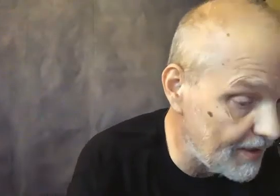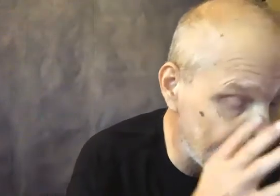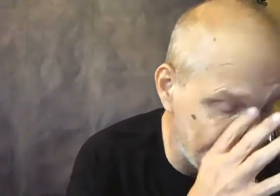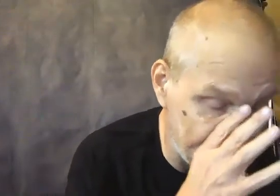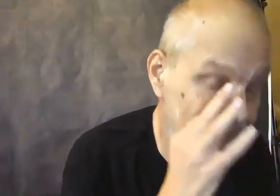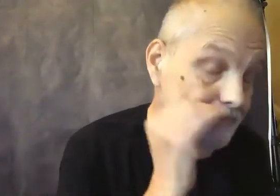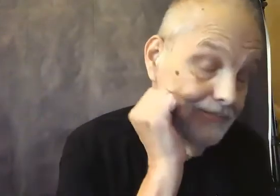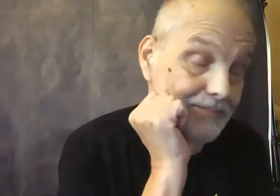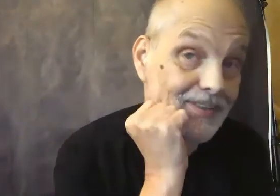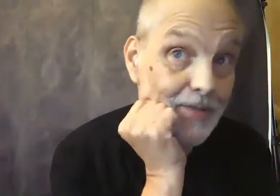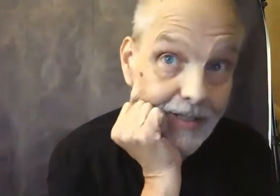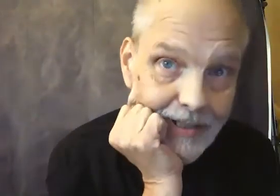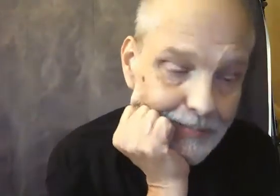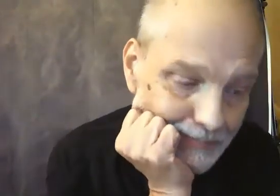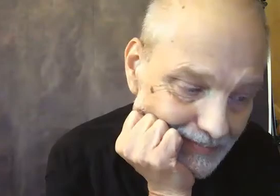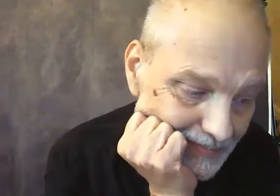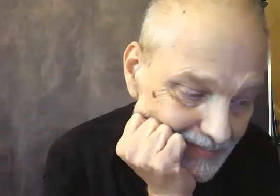have something like that.